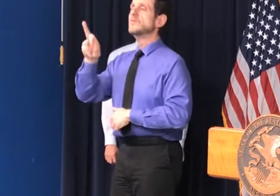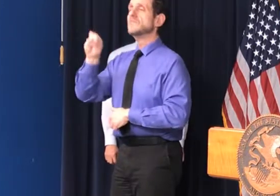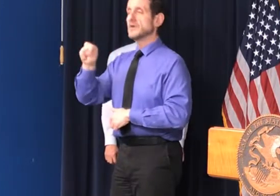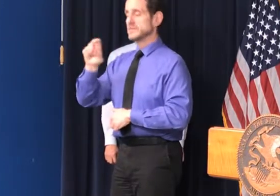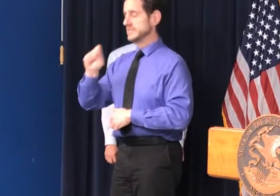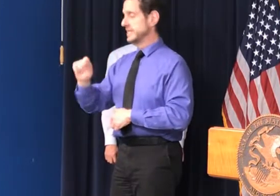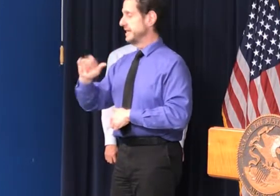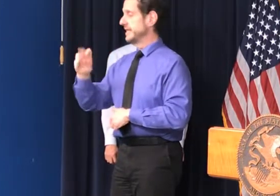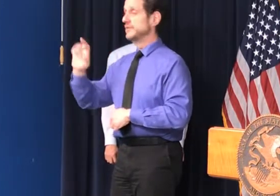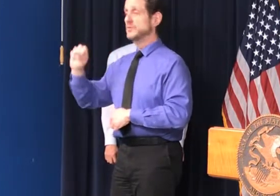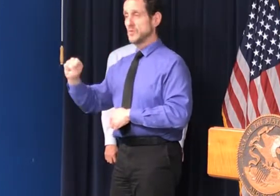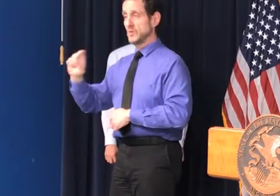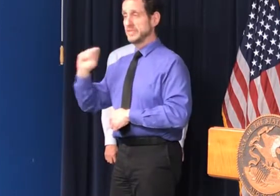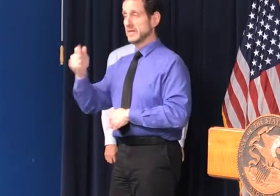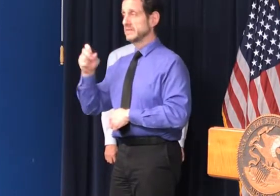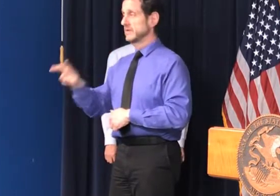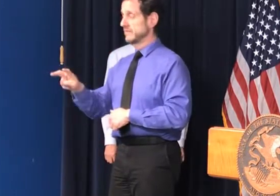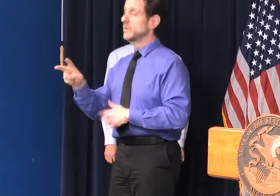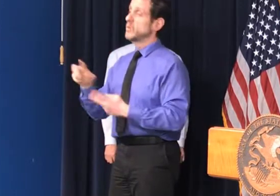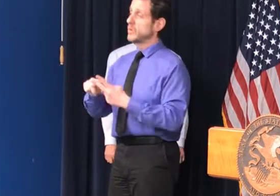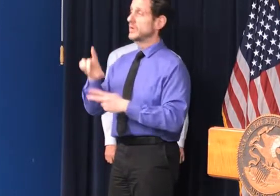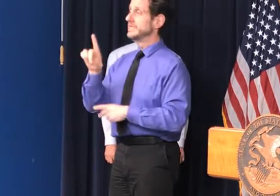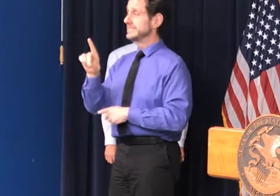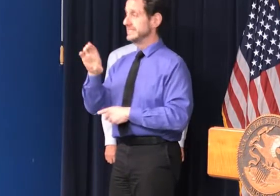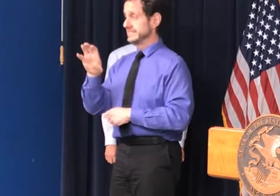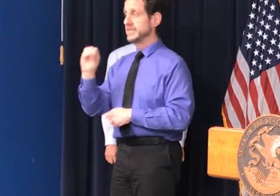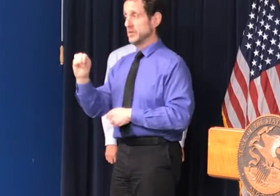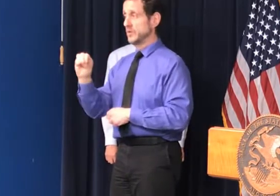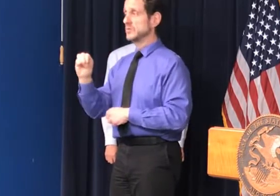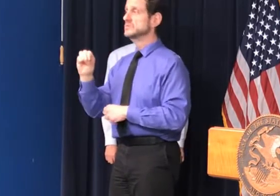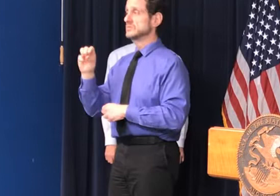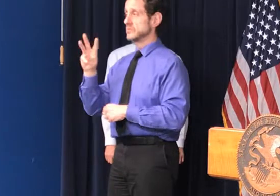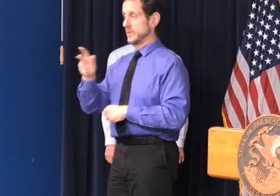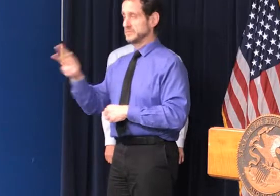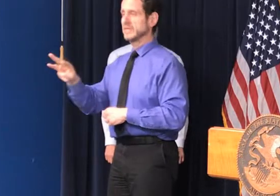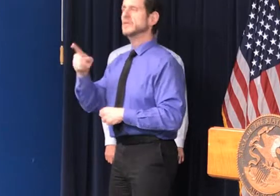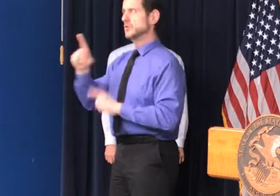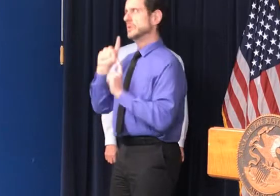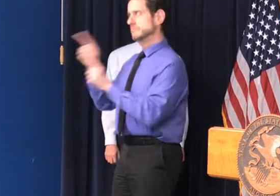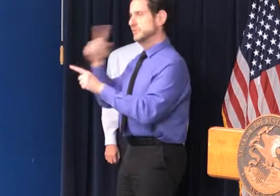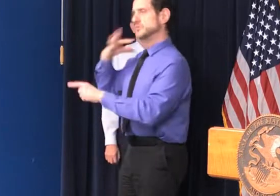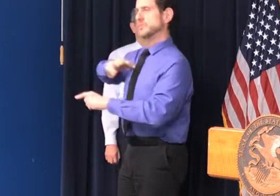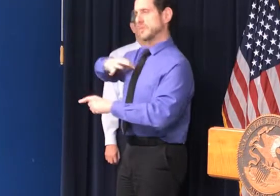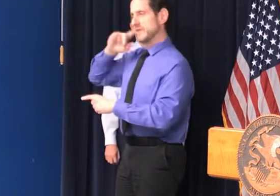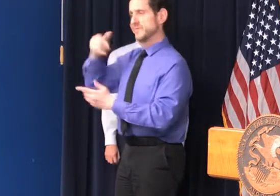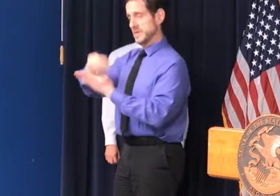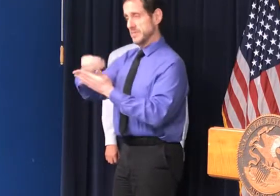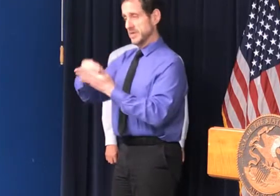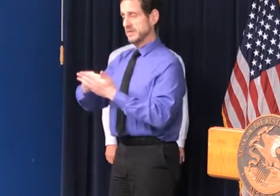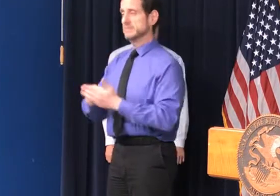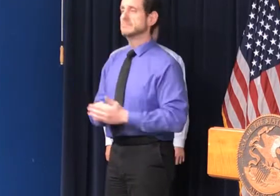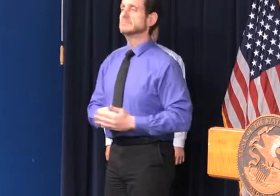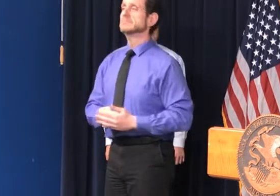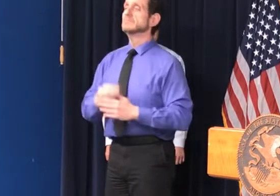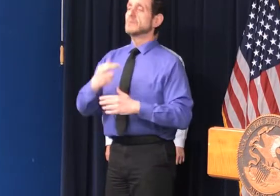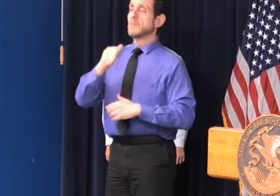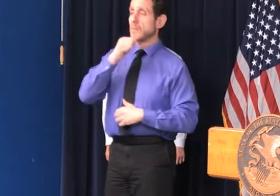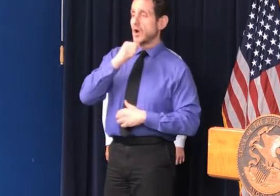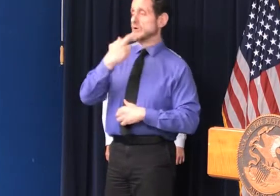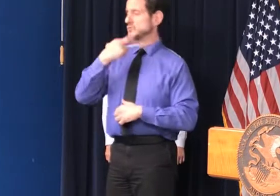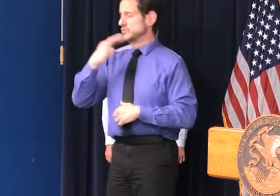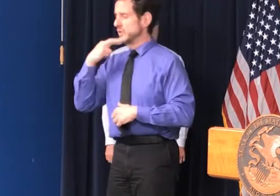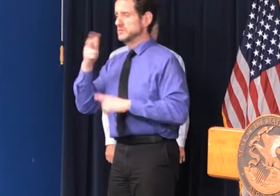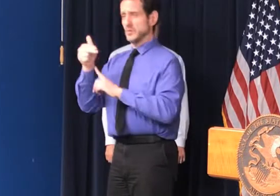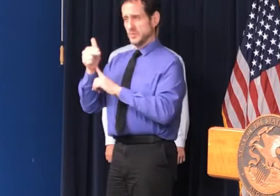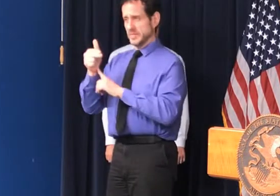coronavirus.illinois.gov or on DCEO's website. Hospitality industries, hospitality businesses